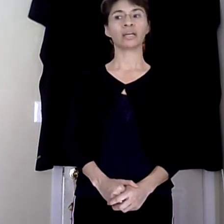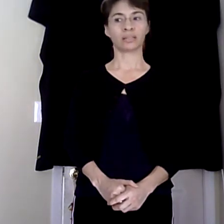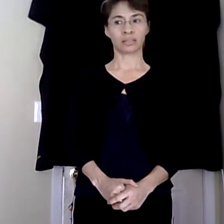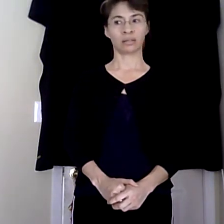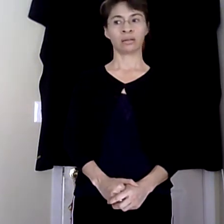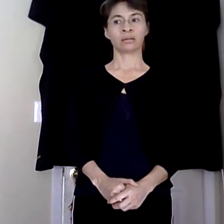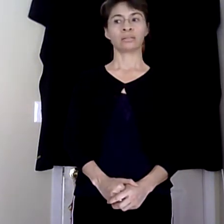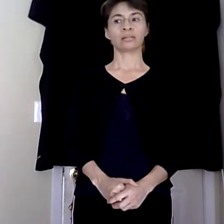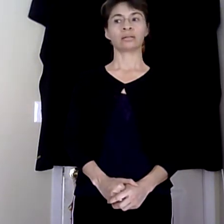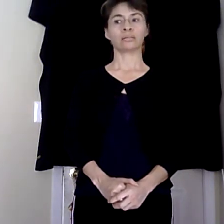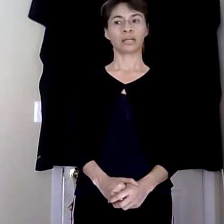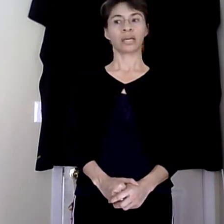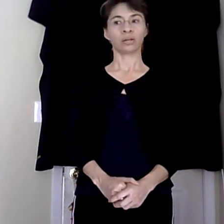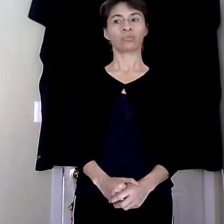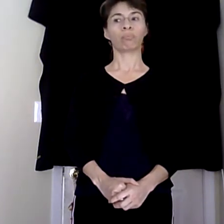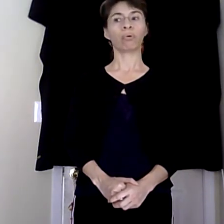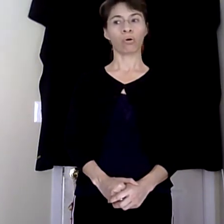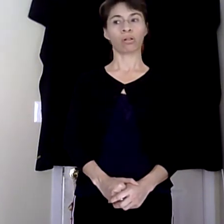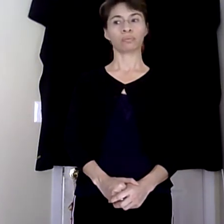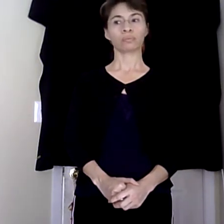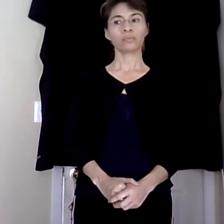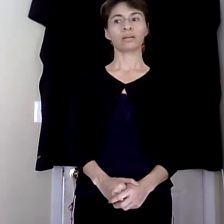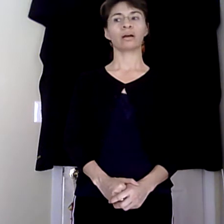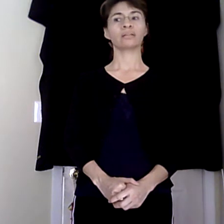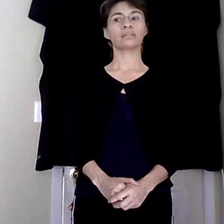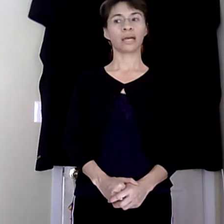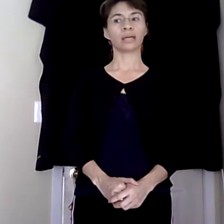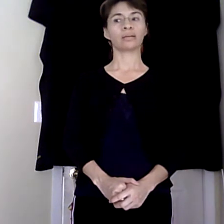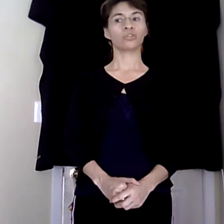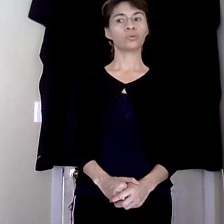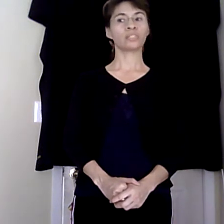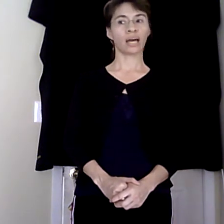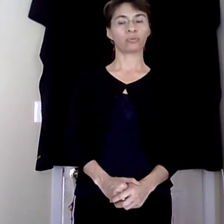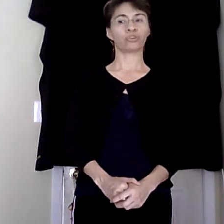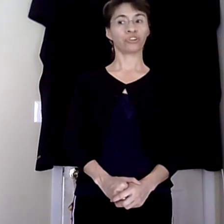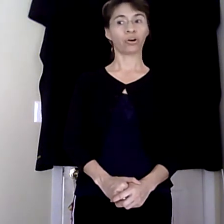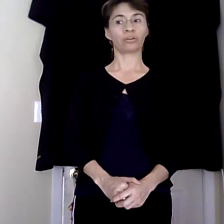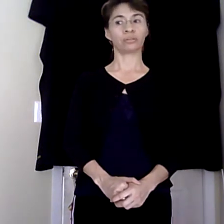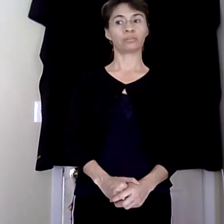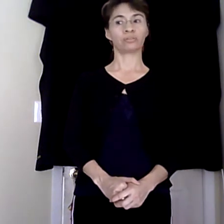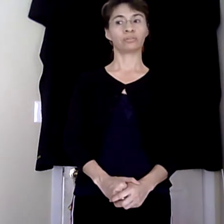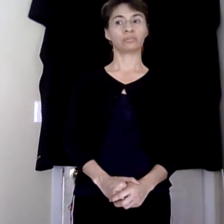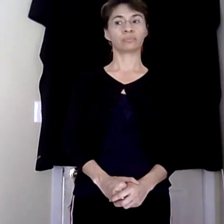kids take care of the ball and stay in your side of the yard.